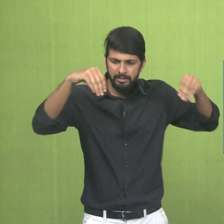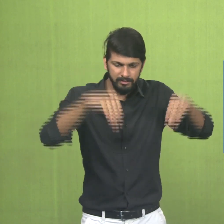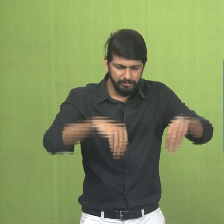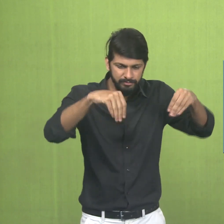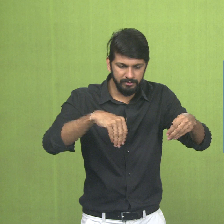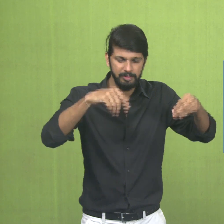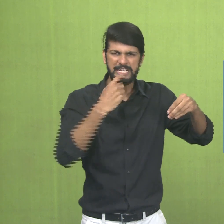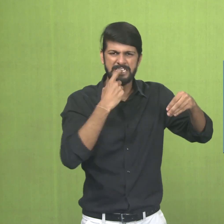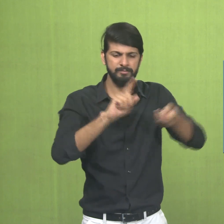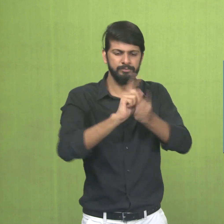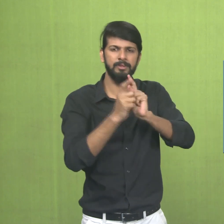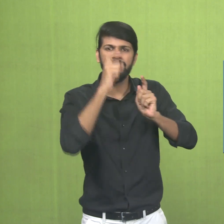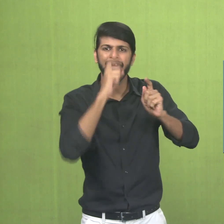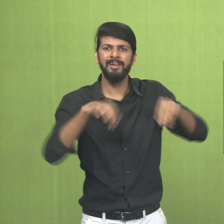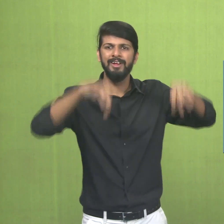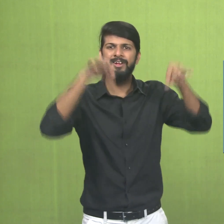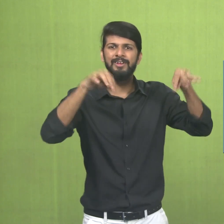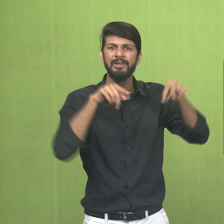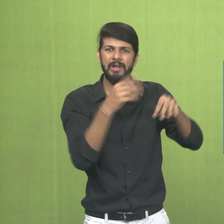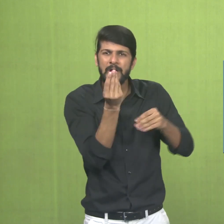For the blue color, he used indigo or neil.